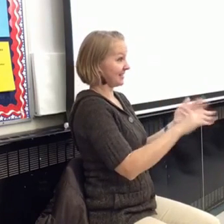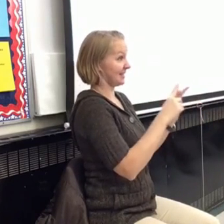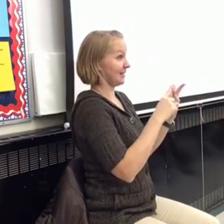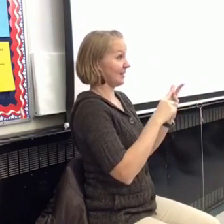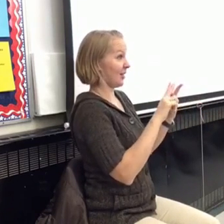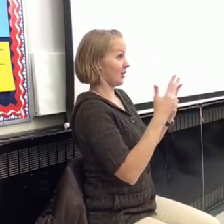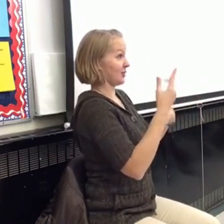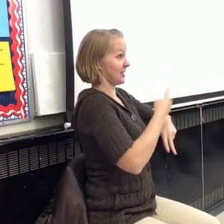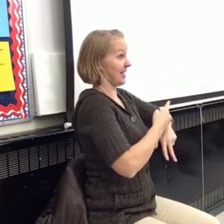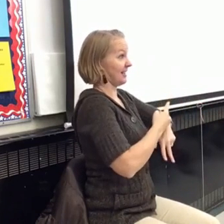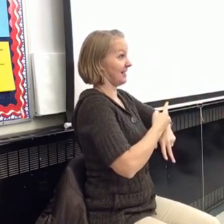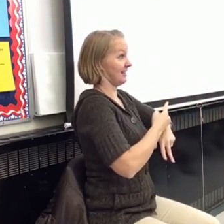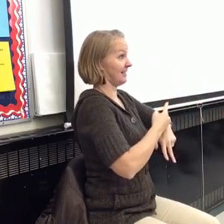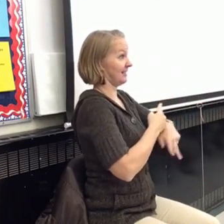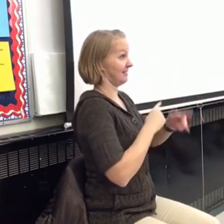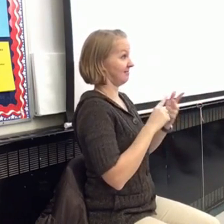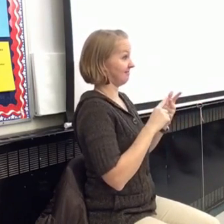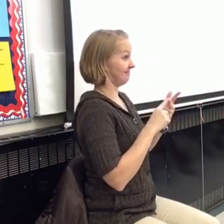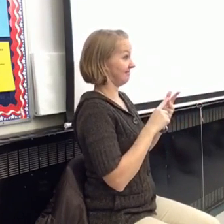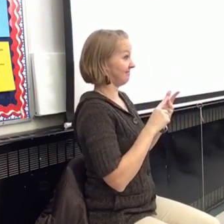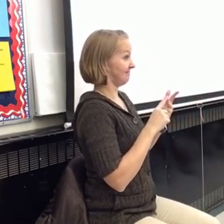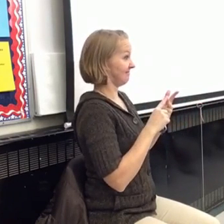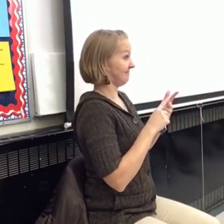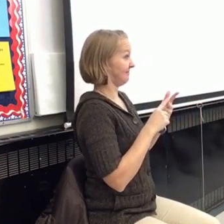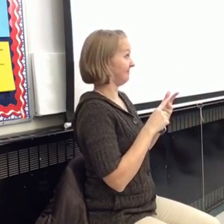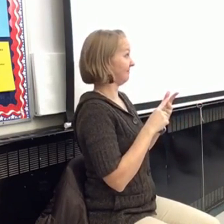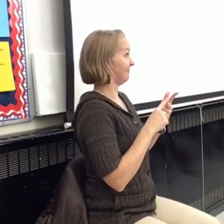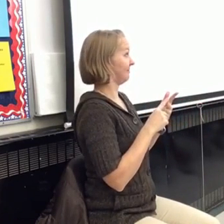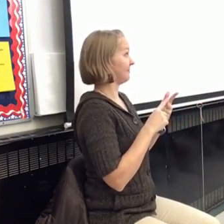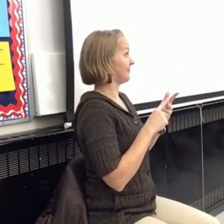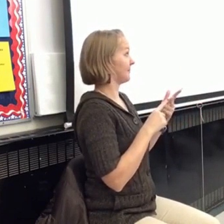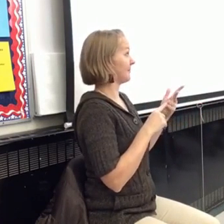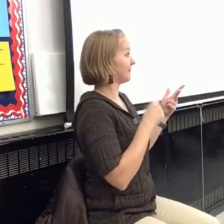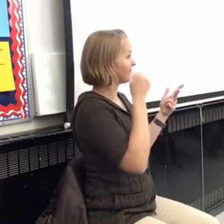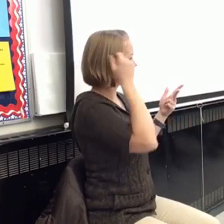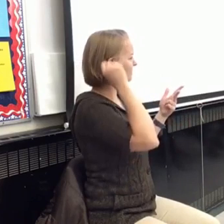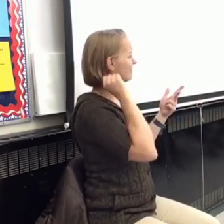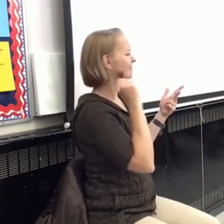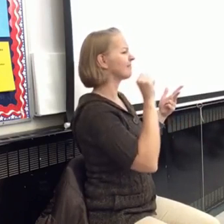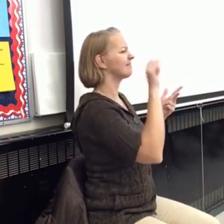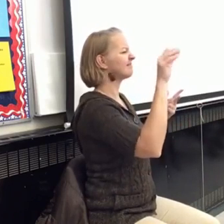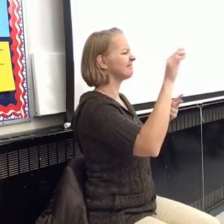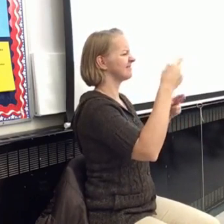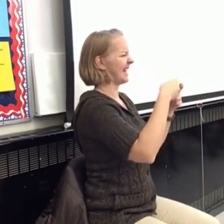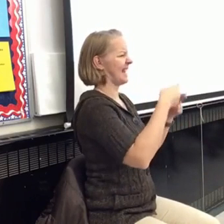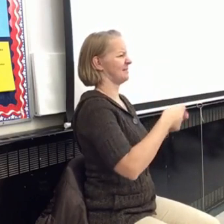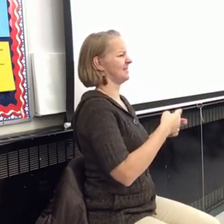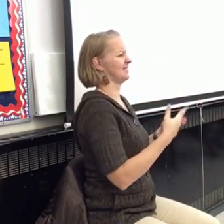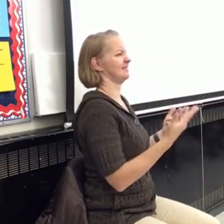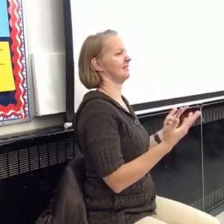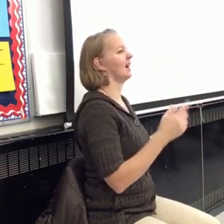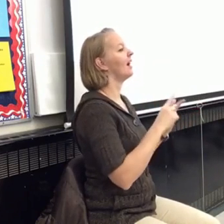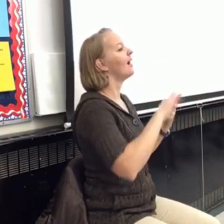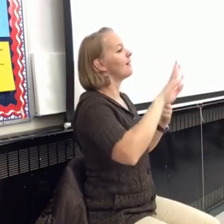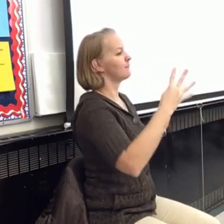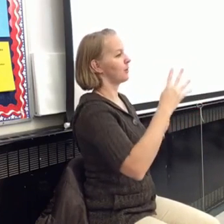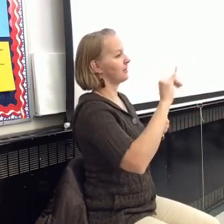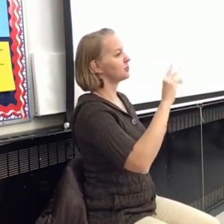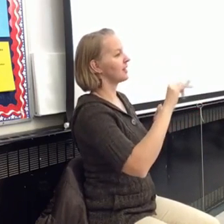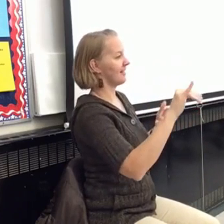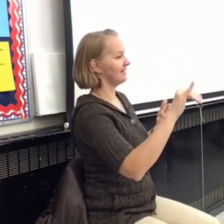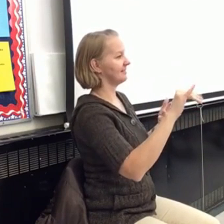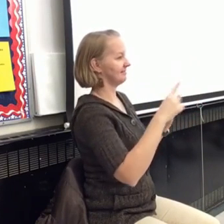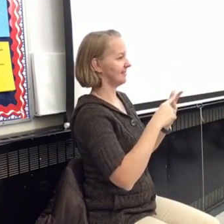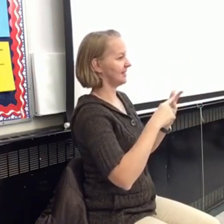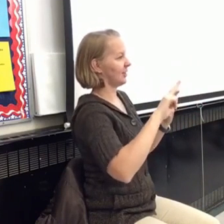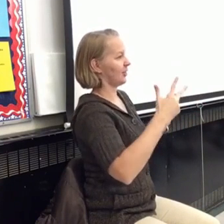You guys are like at numbers like 20 and 25. Not Leif Erikson Day. It's 4th of July. Thank you.